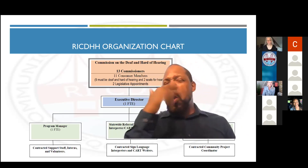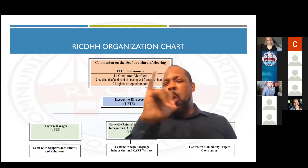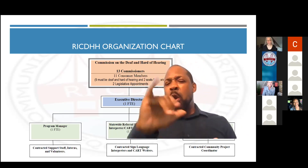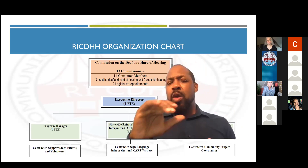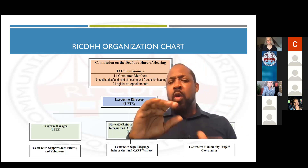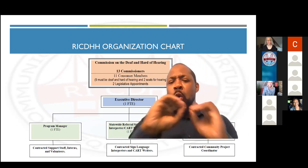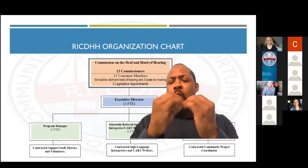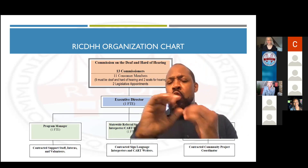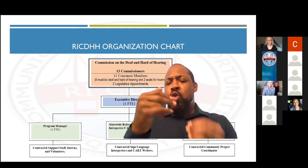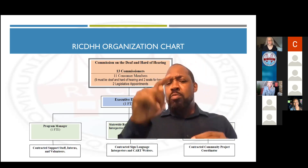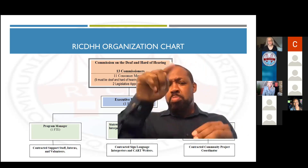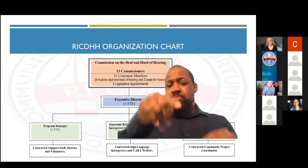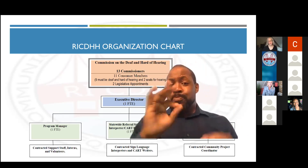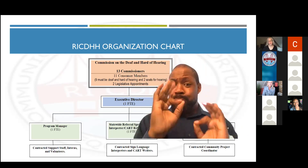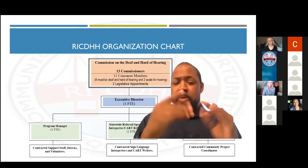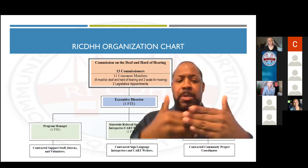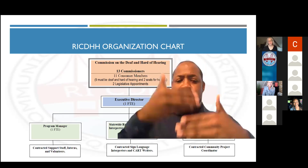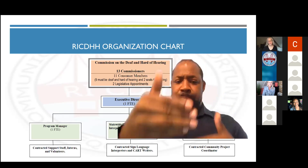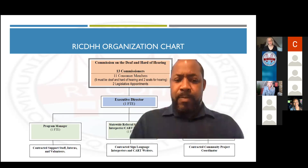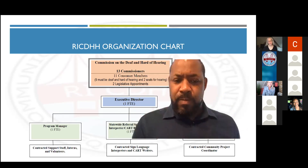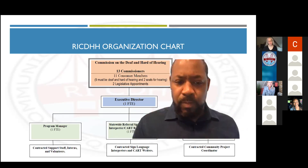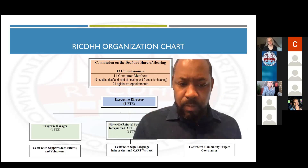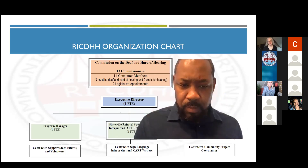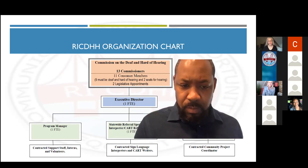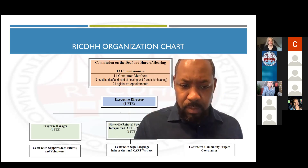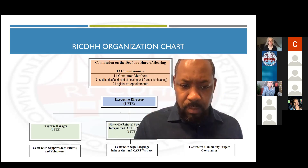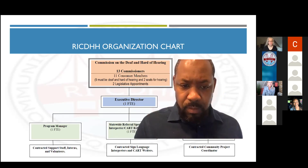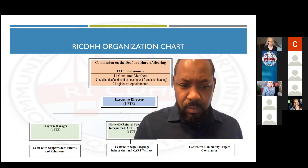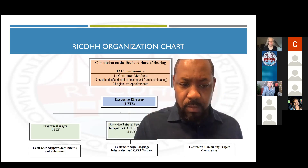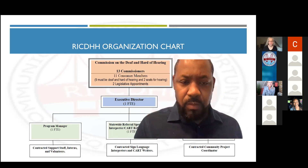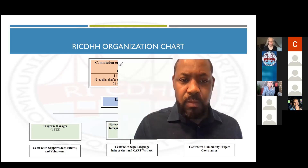Okay, so you get a sense of what the organizational chart looks like. Next slide, please. Thank you.